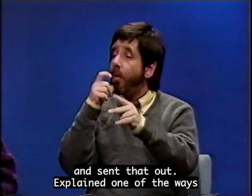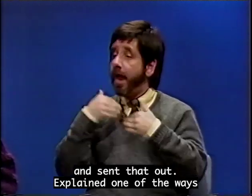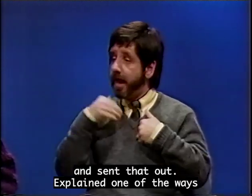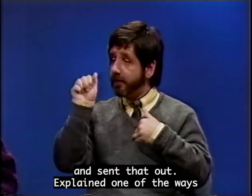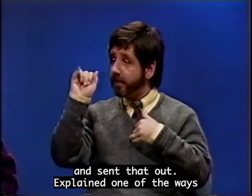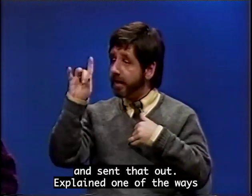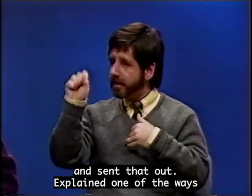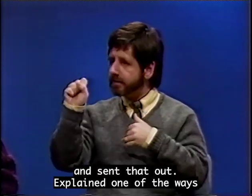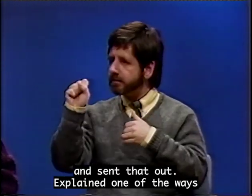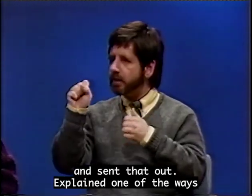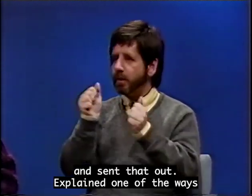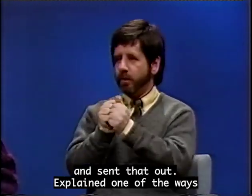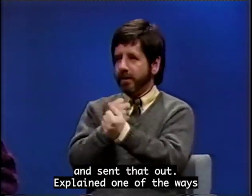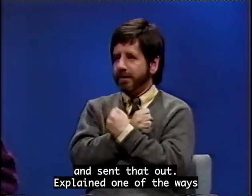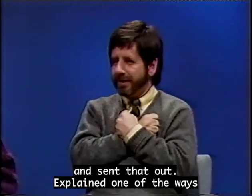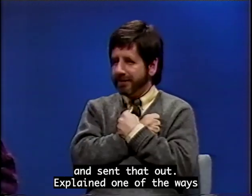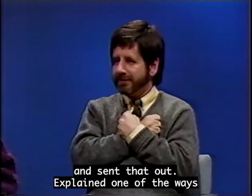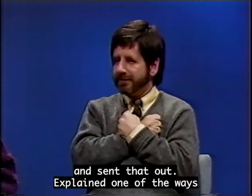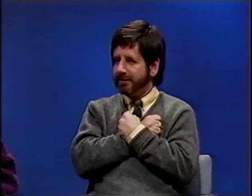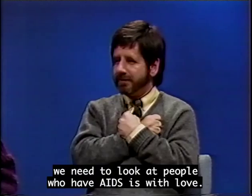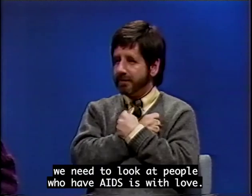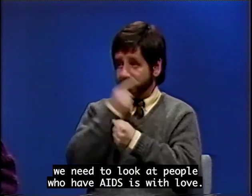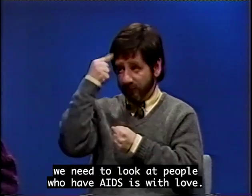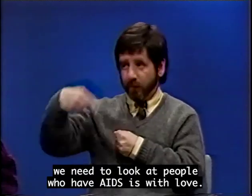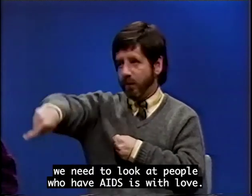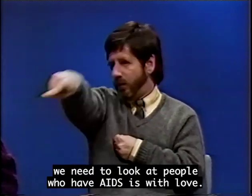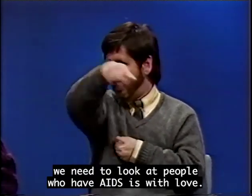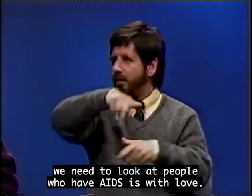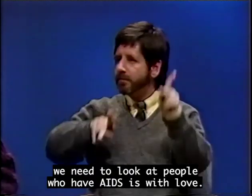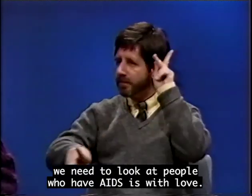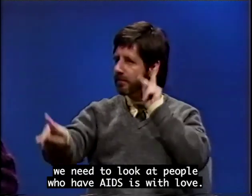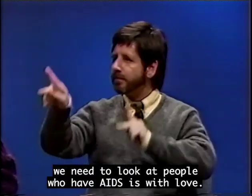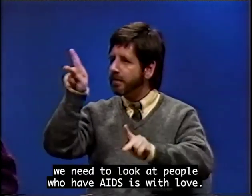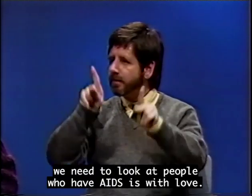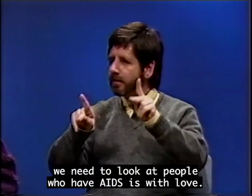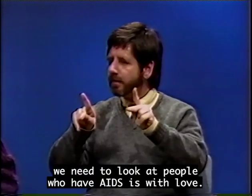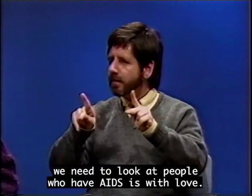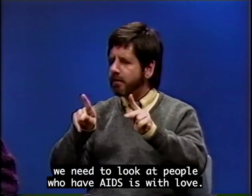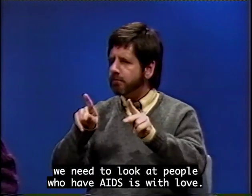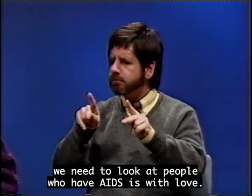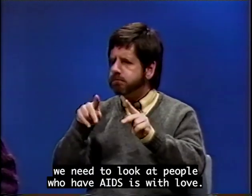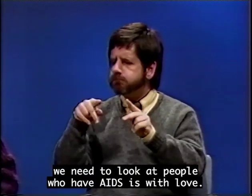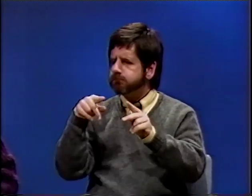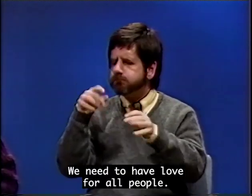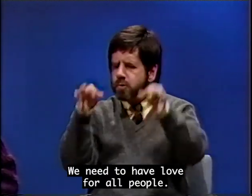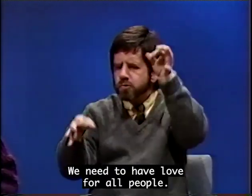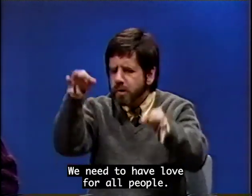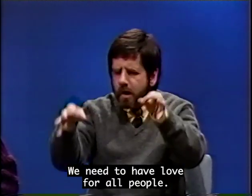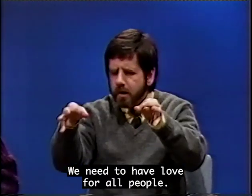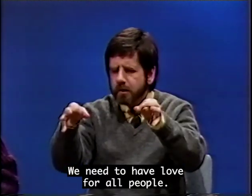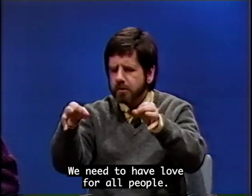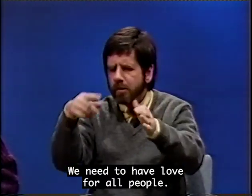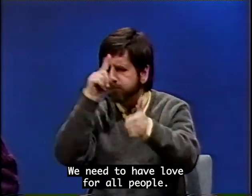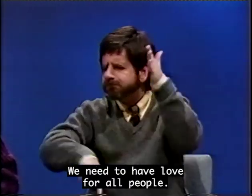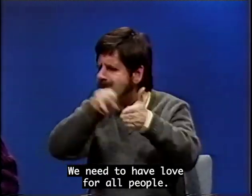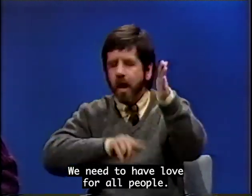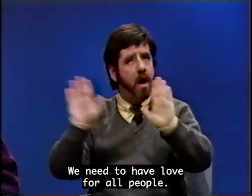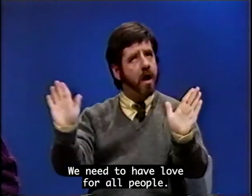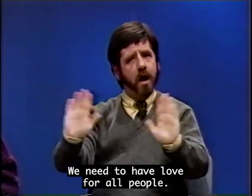out, explained one of the ways we need to look at people who have AIDS is with love. We need to have love for all people.